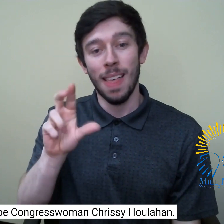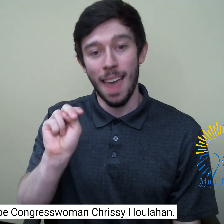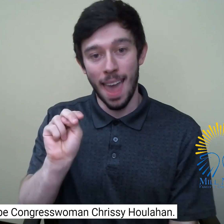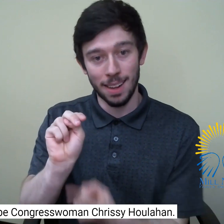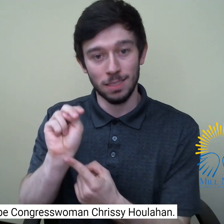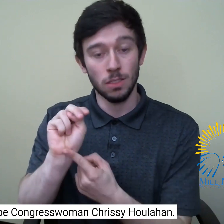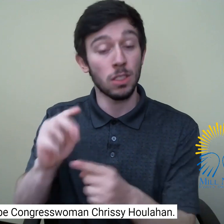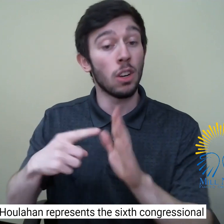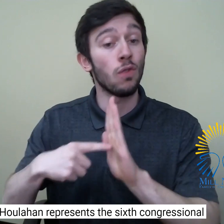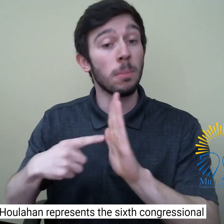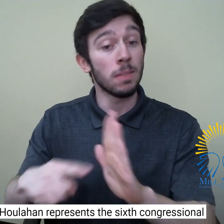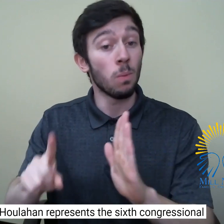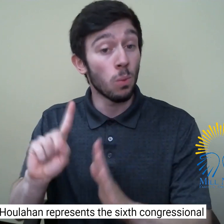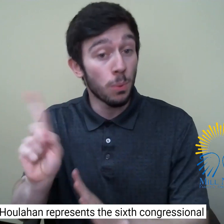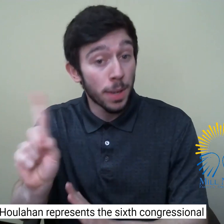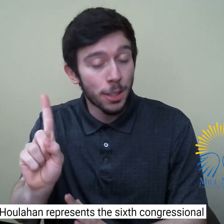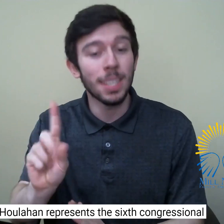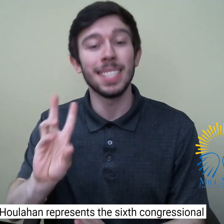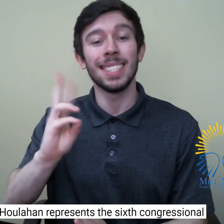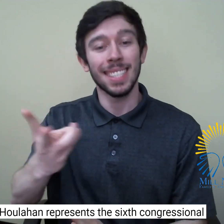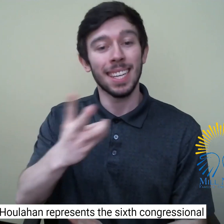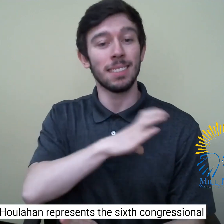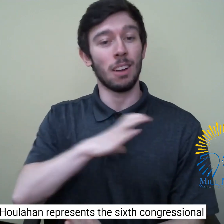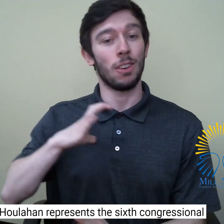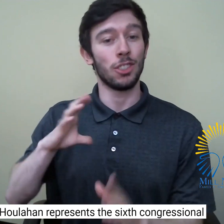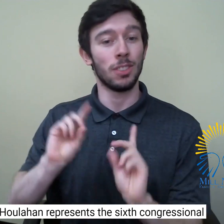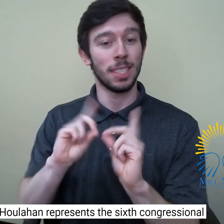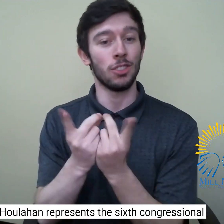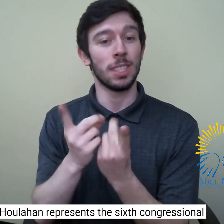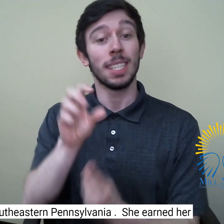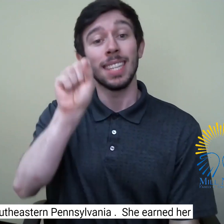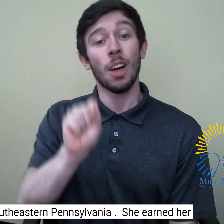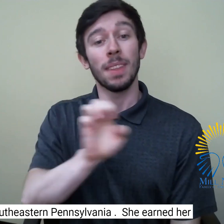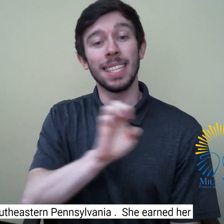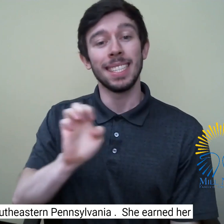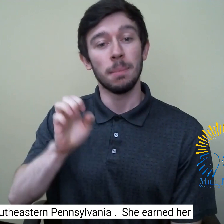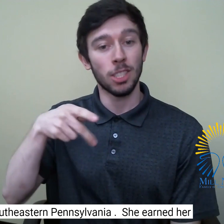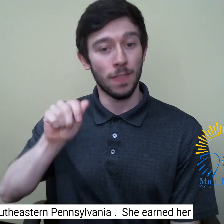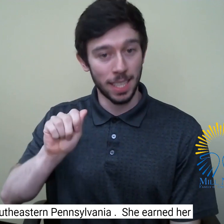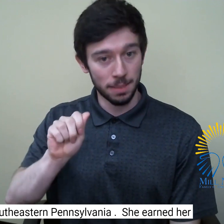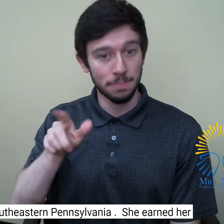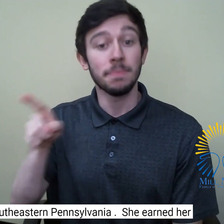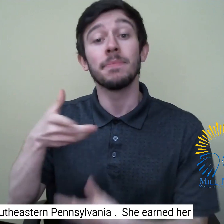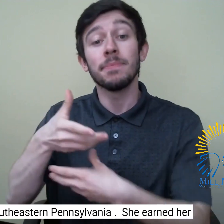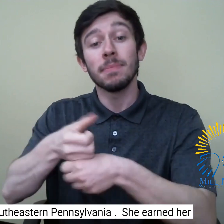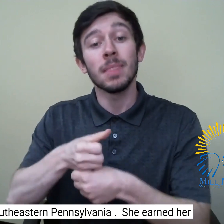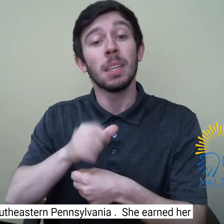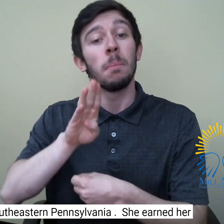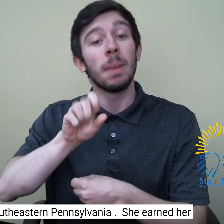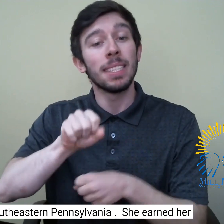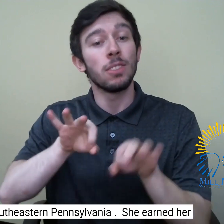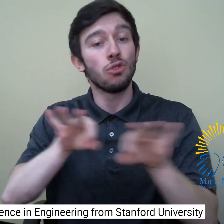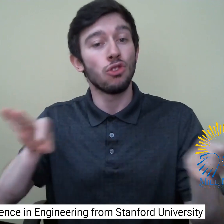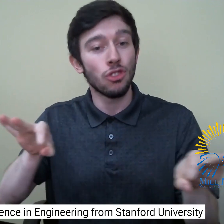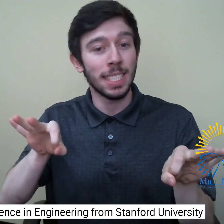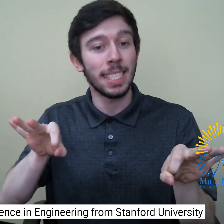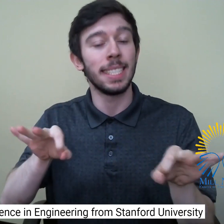Houlahan. Representative Houlahan represents the 6th Congressional District in southeastern Pennsylvania. She earned her Bachelor of Science